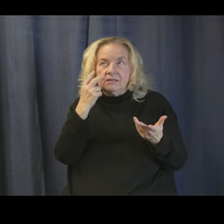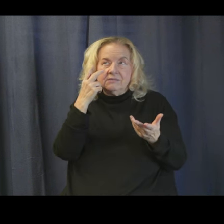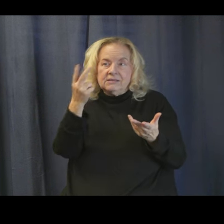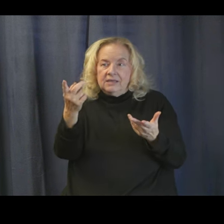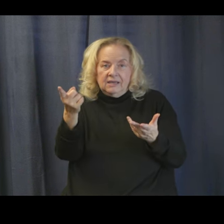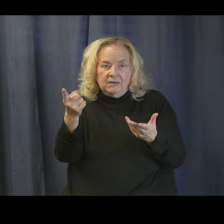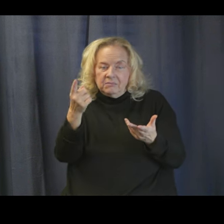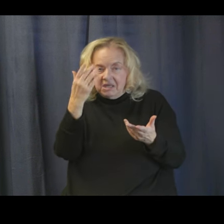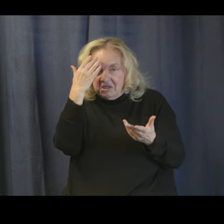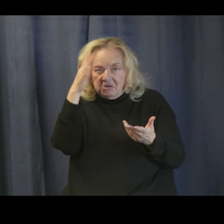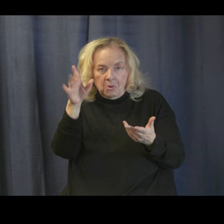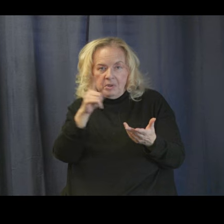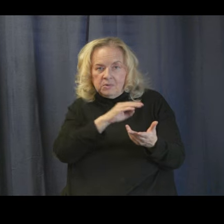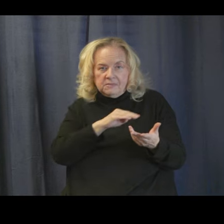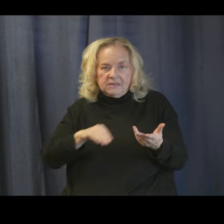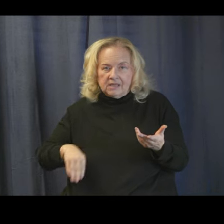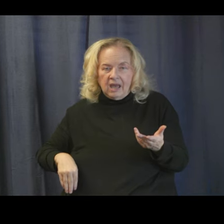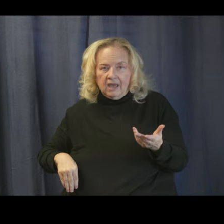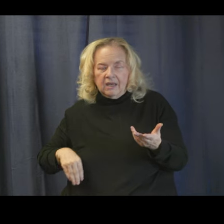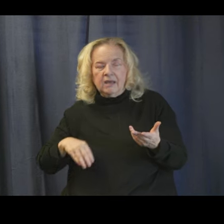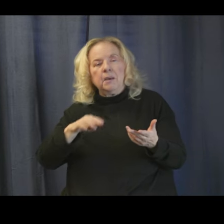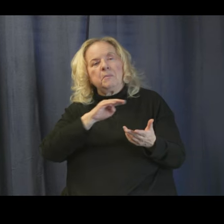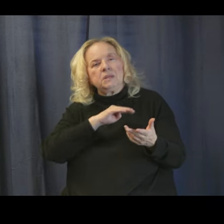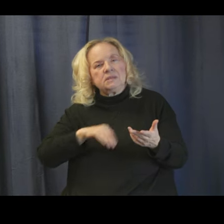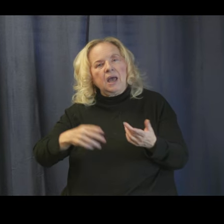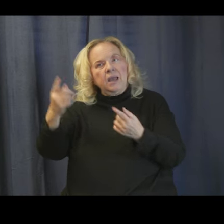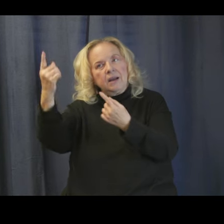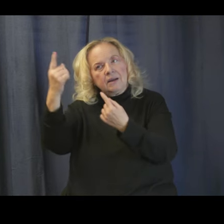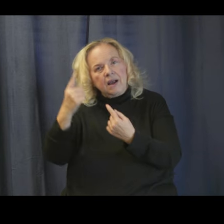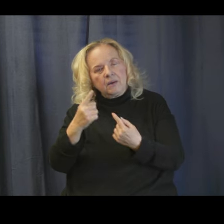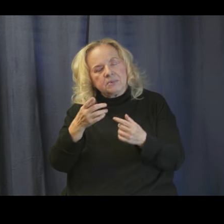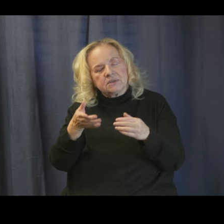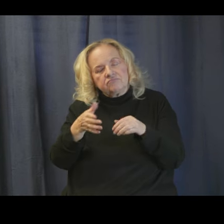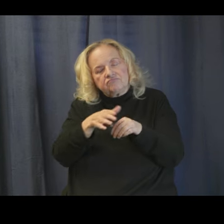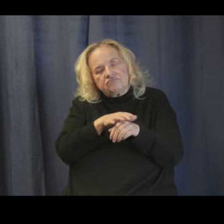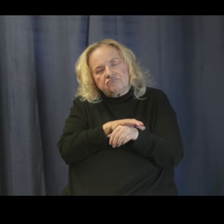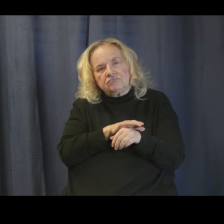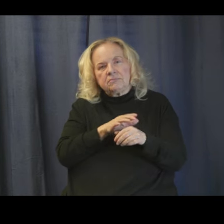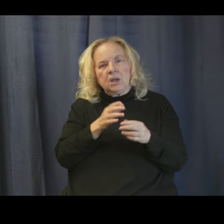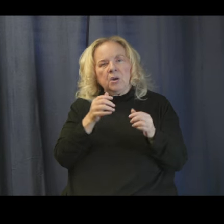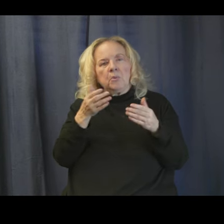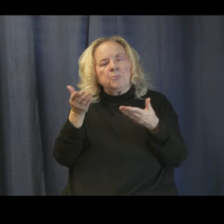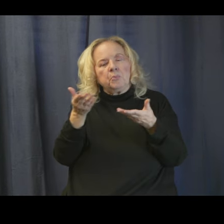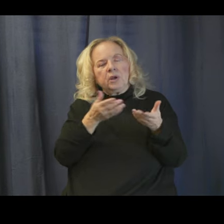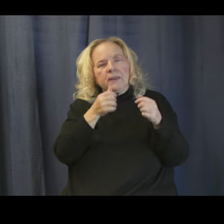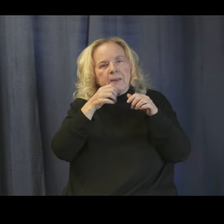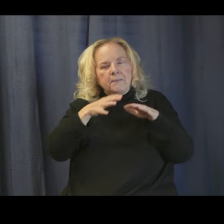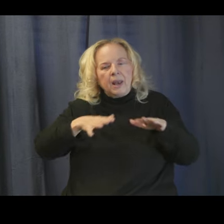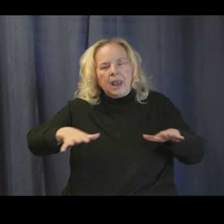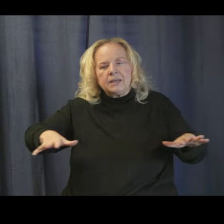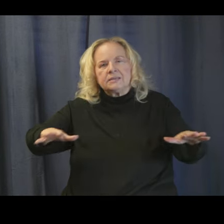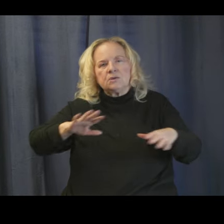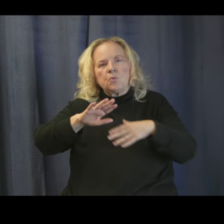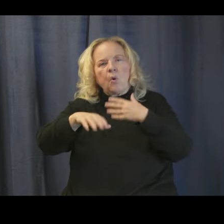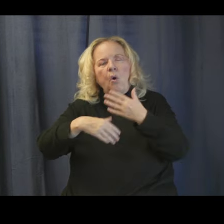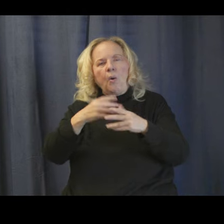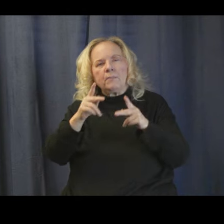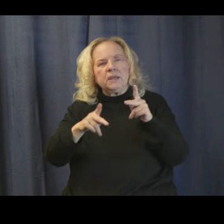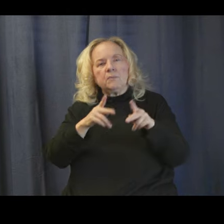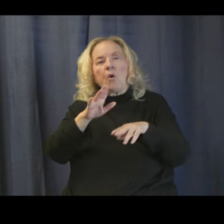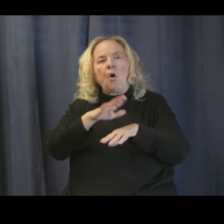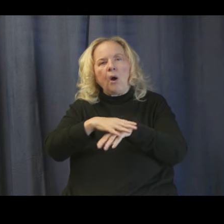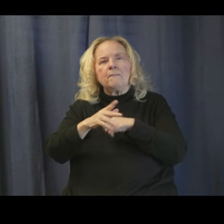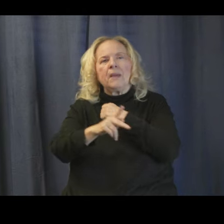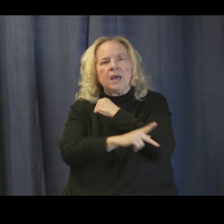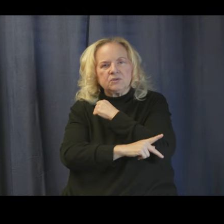the Messiah. And here, Messiah comes in disguise, bringing the blessing to all of mankind